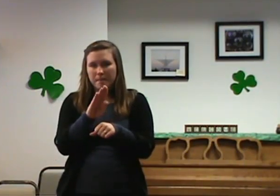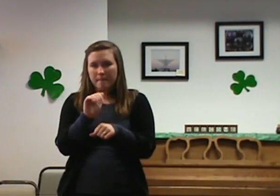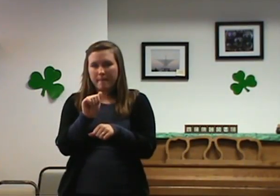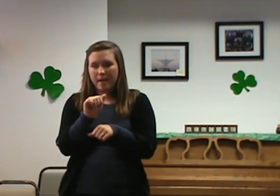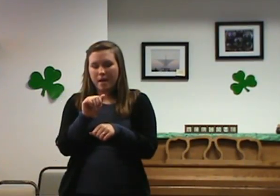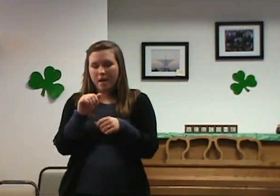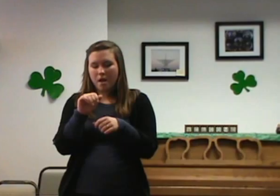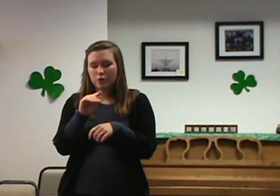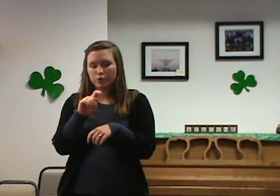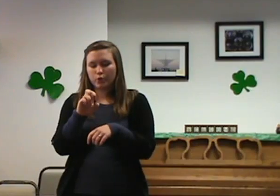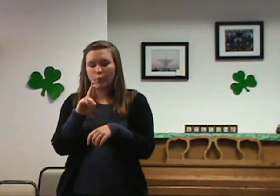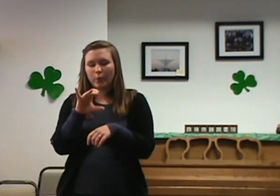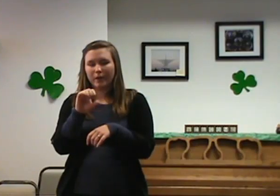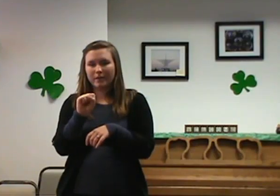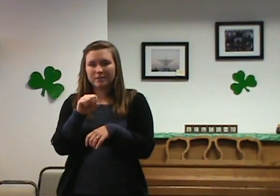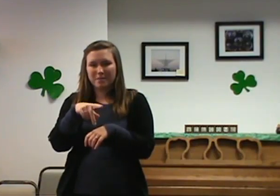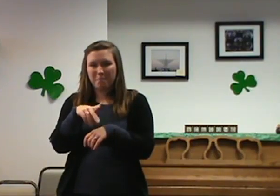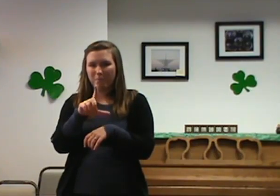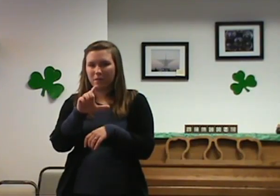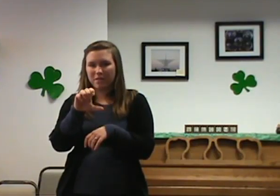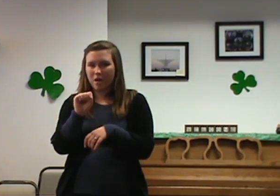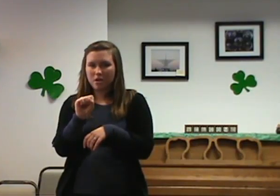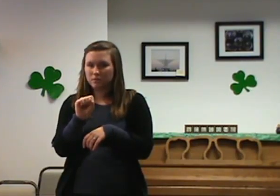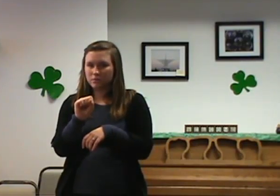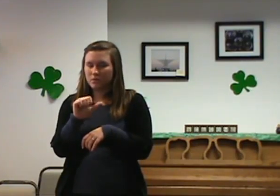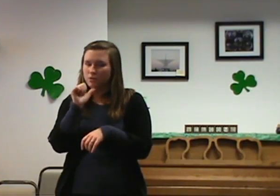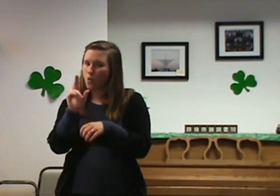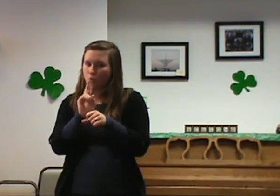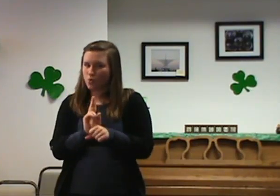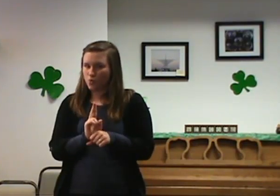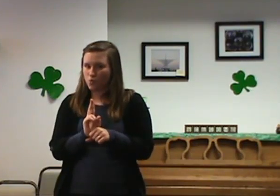you, and then she'll just bill me for the battery, so.